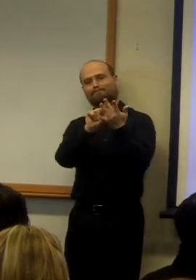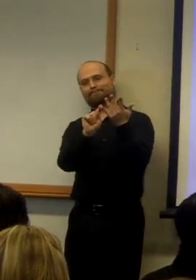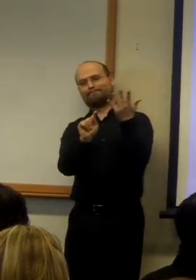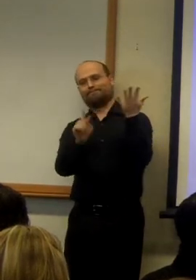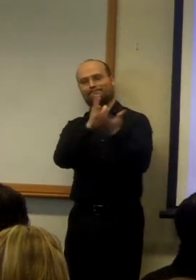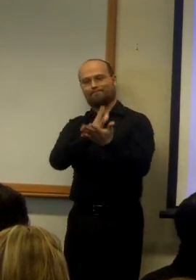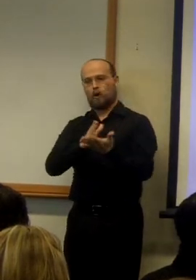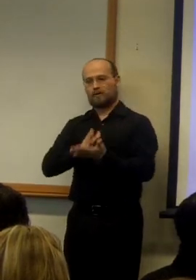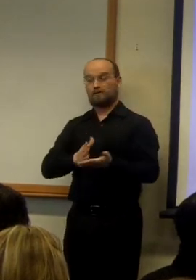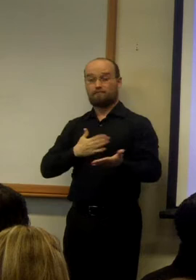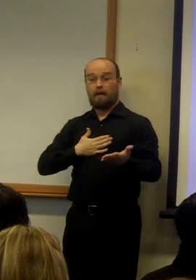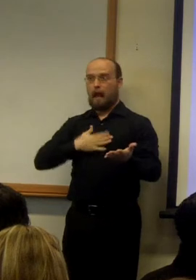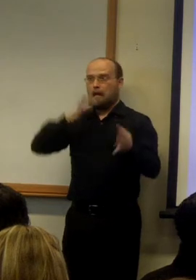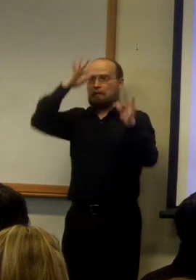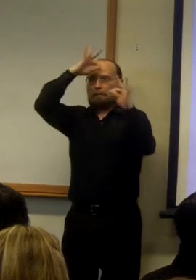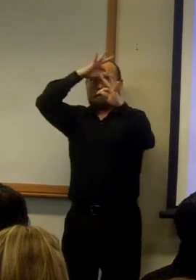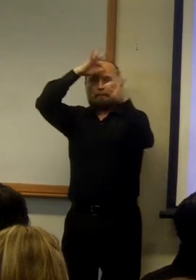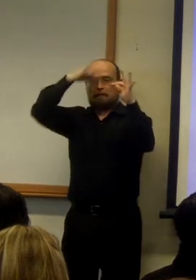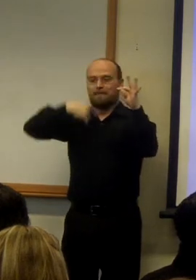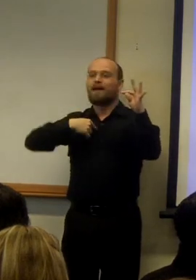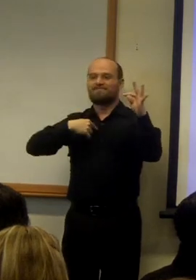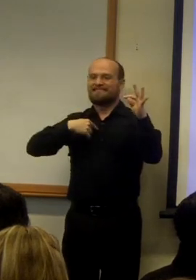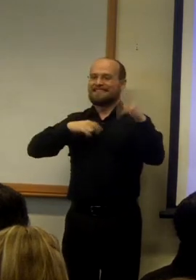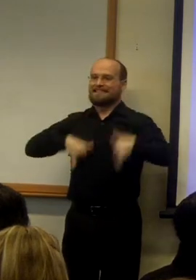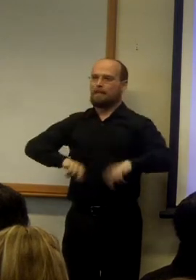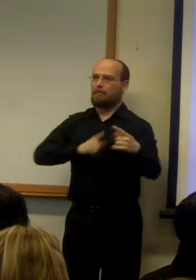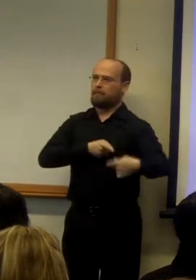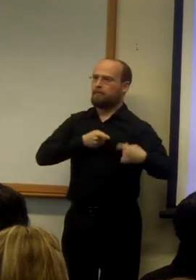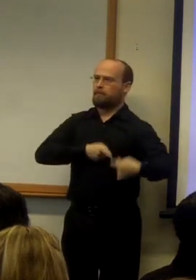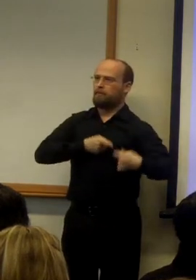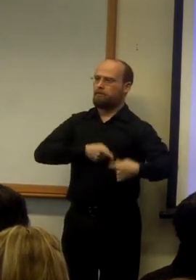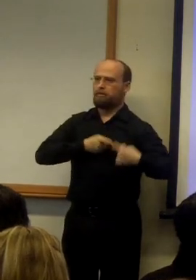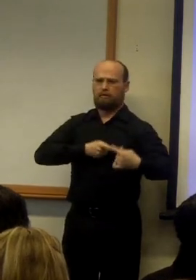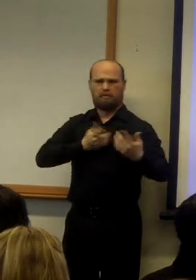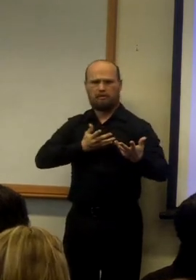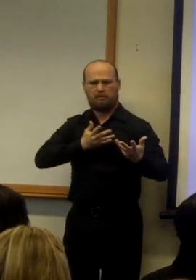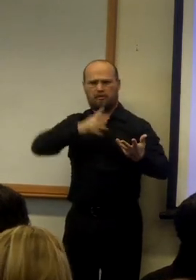aspects of my own ignorance. What led me to this point